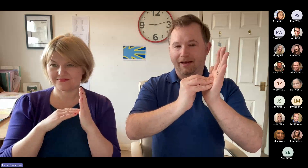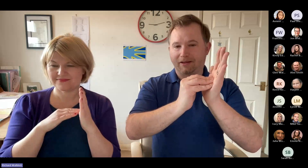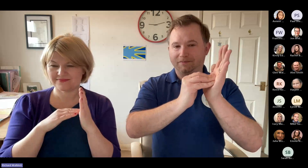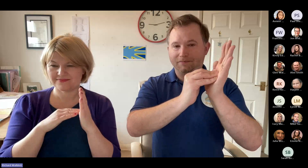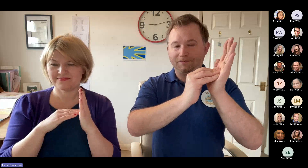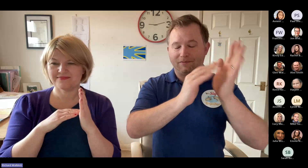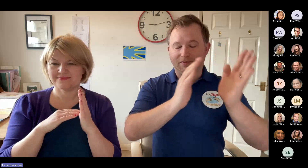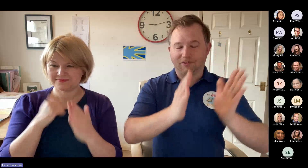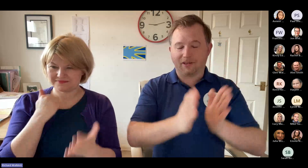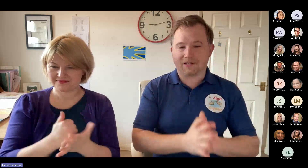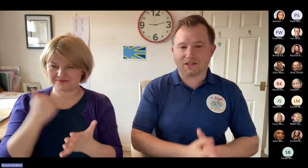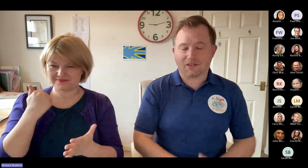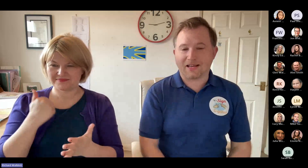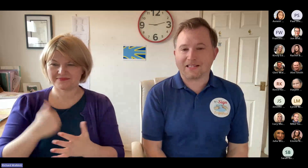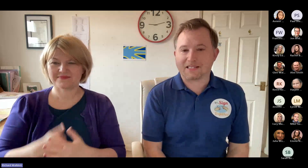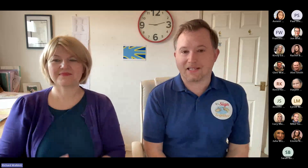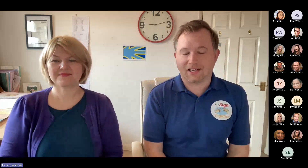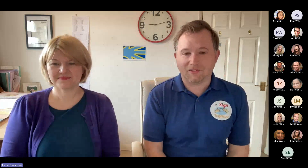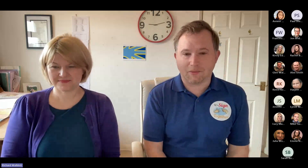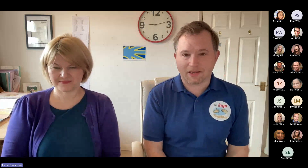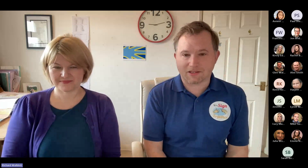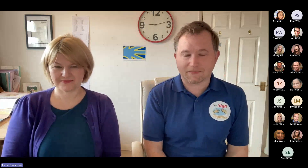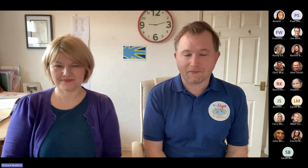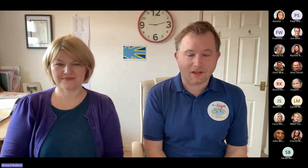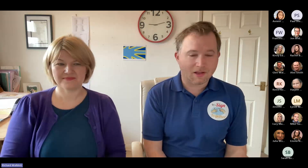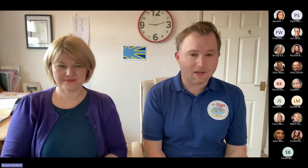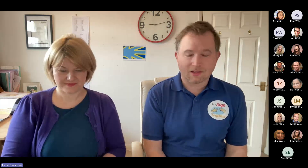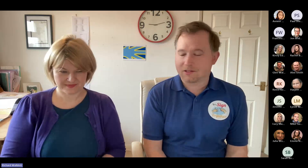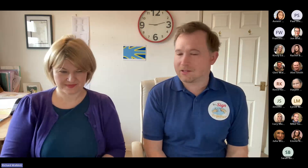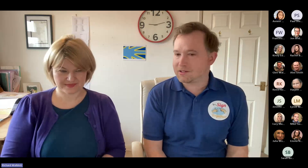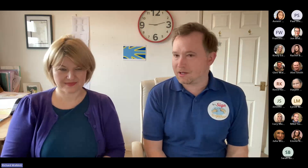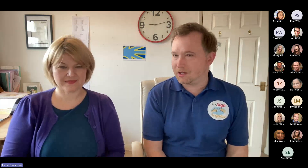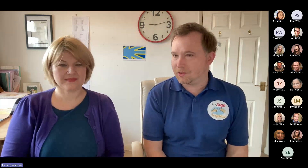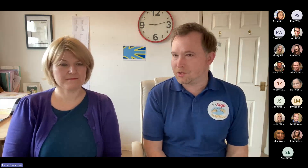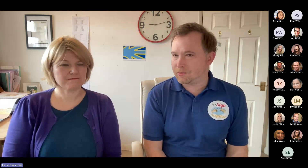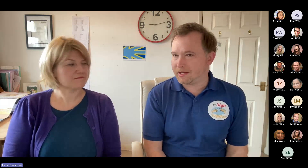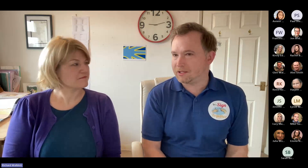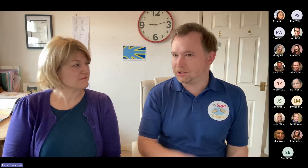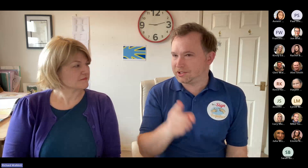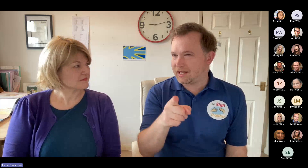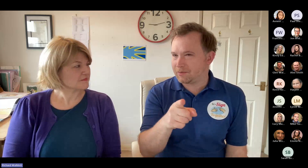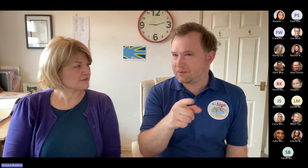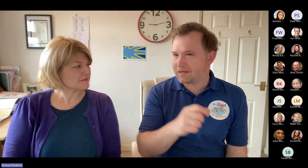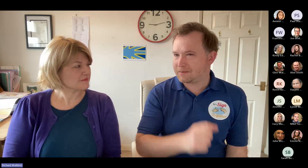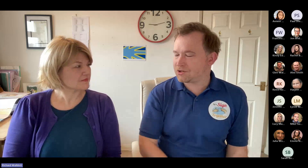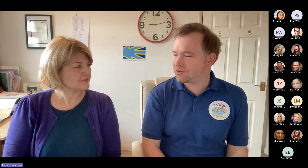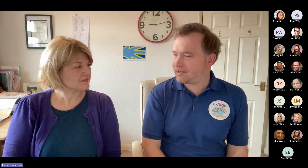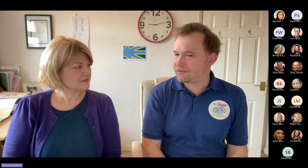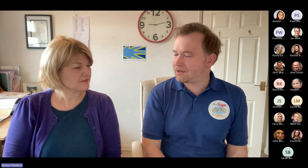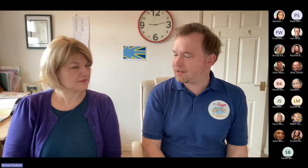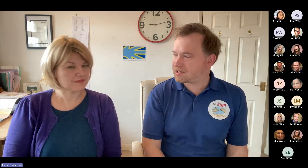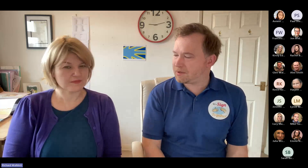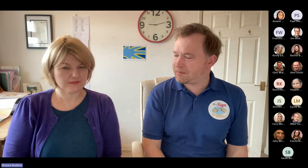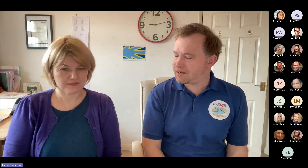Okay, right, that's the alphabet. So should we share that with them and get them to try it for the next couple of